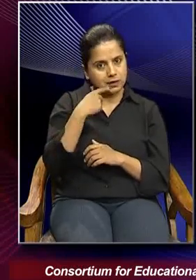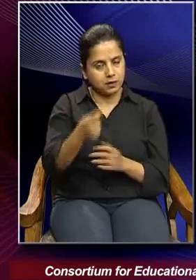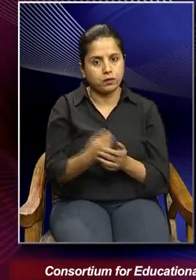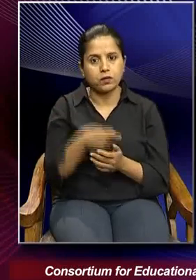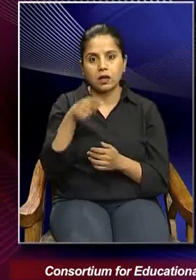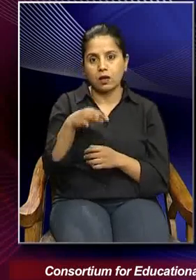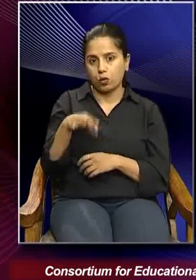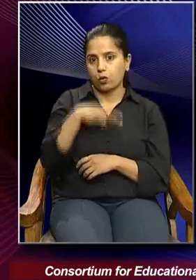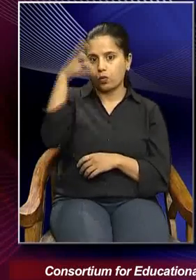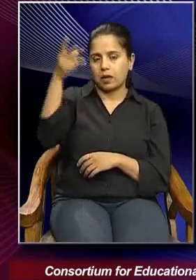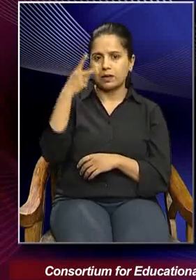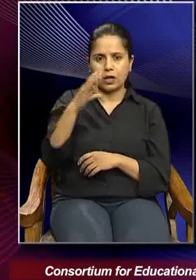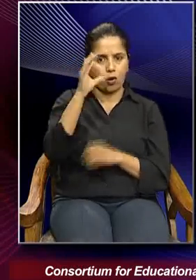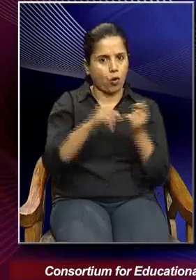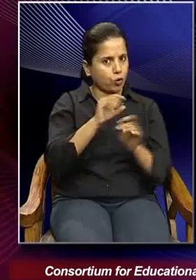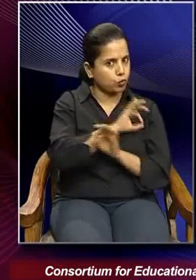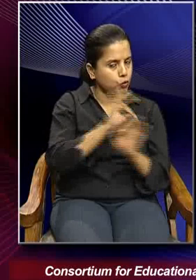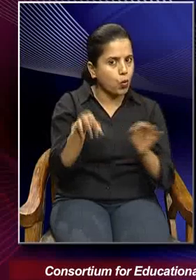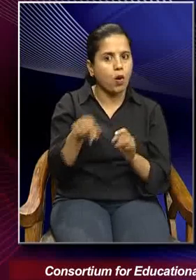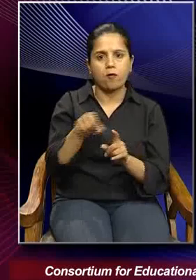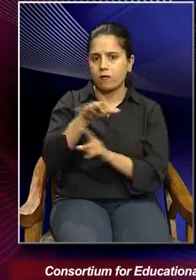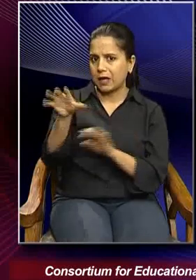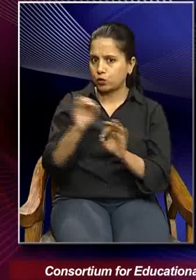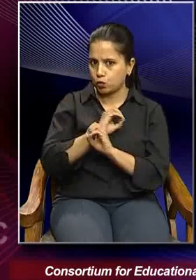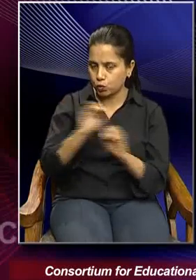Purush is neither cause nor effect.